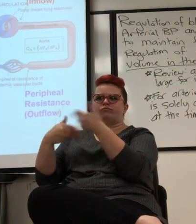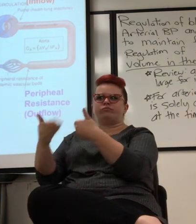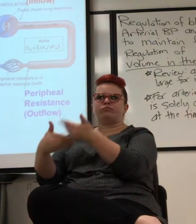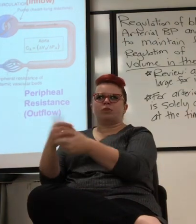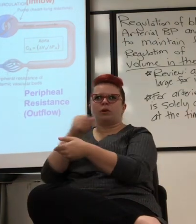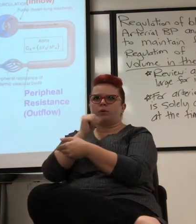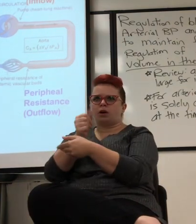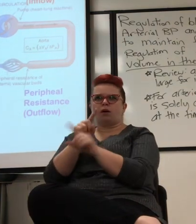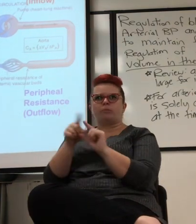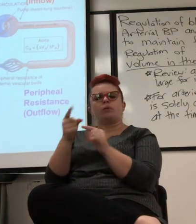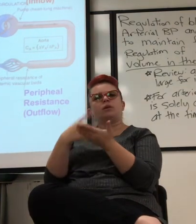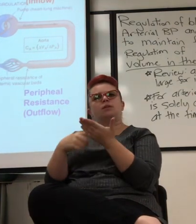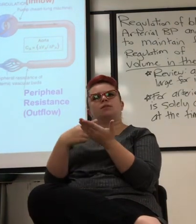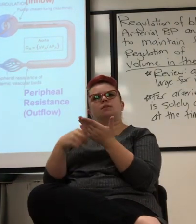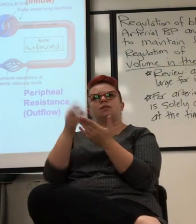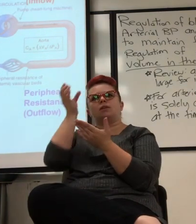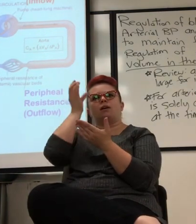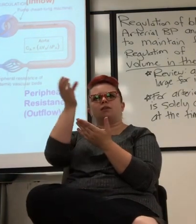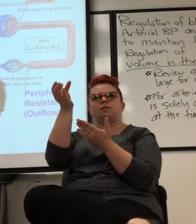about it conceptually. Let me